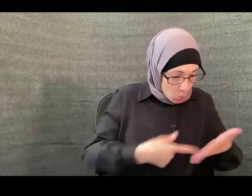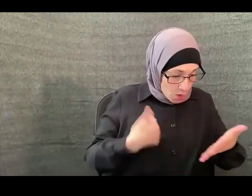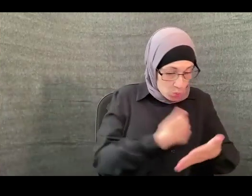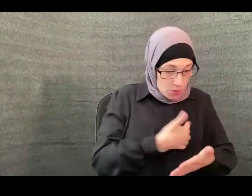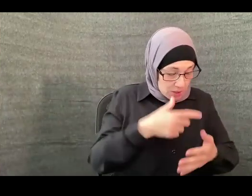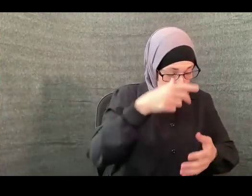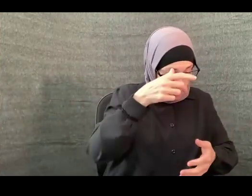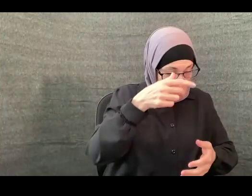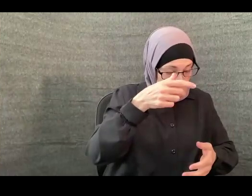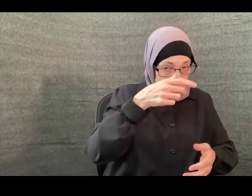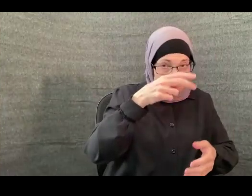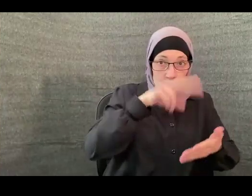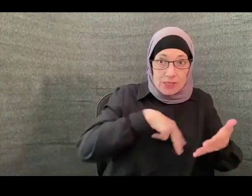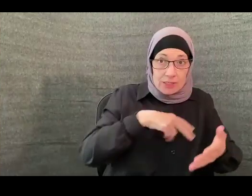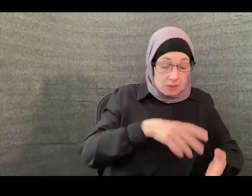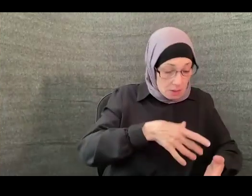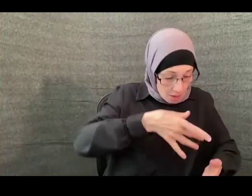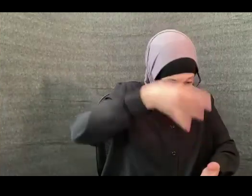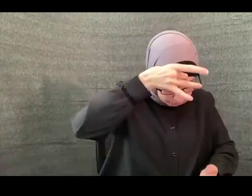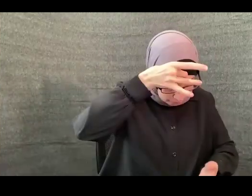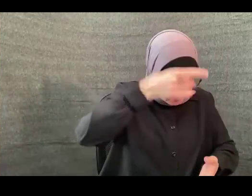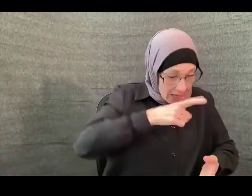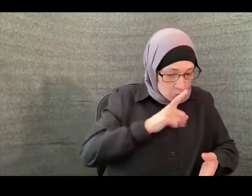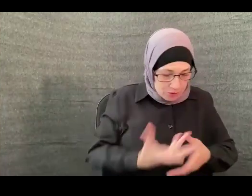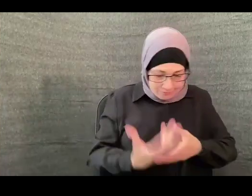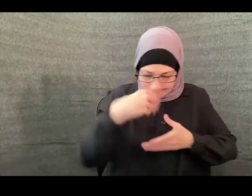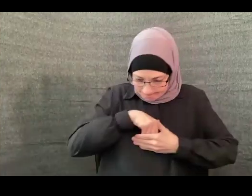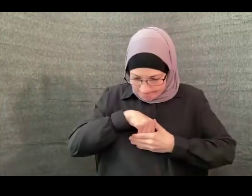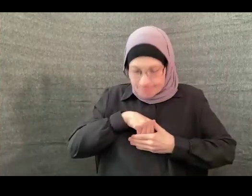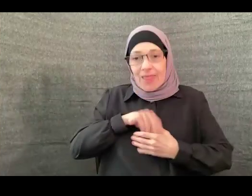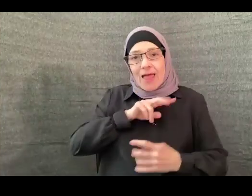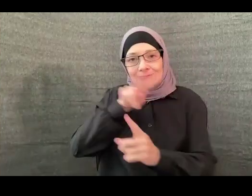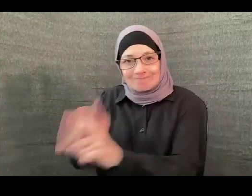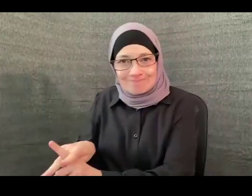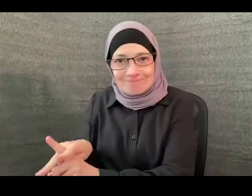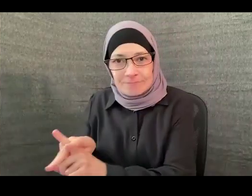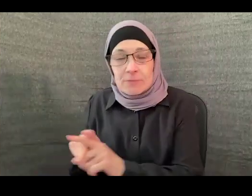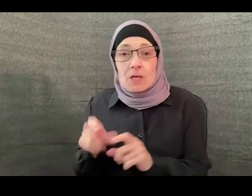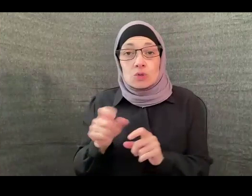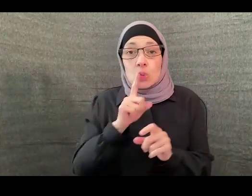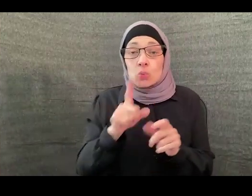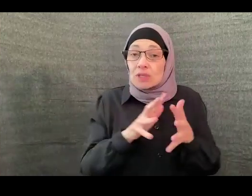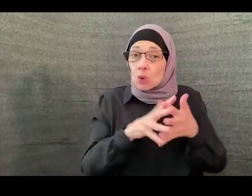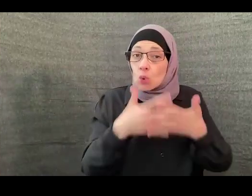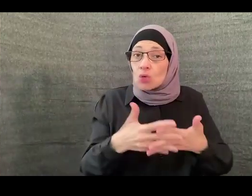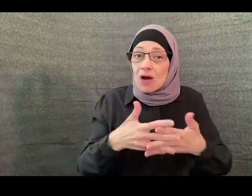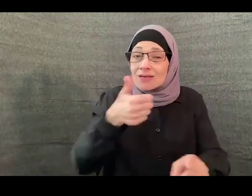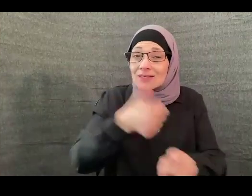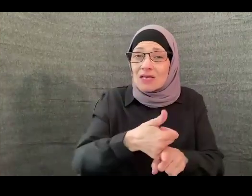So the Quran is not a book of stories for those who lived before